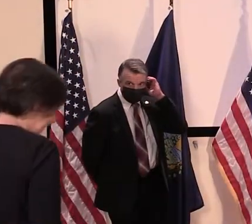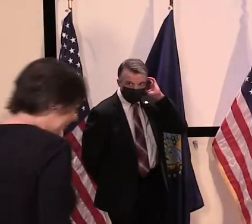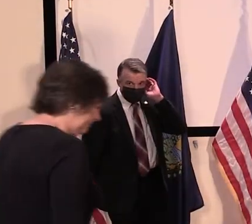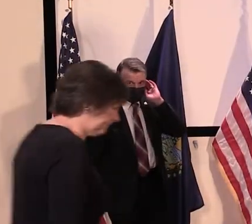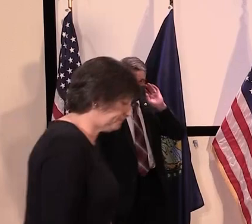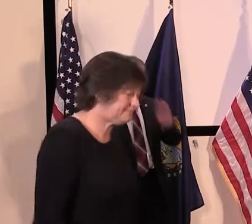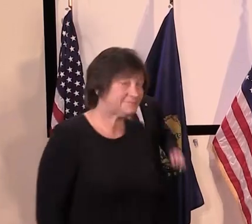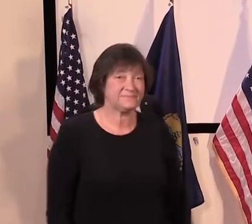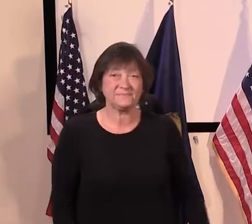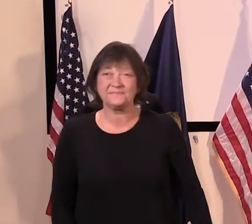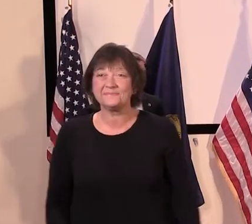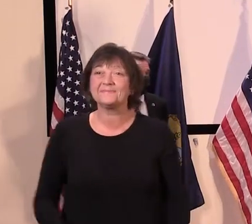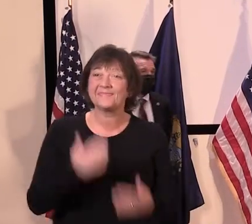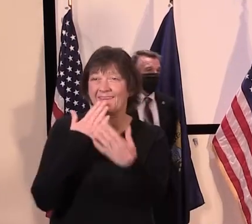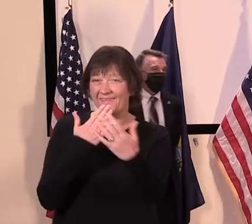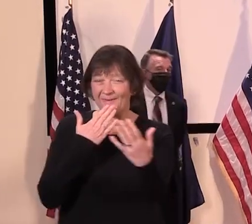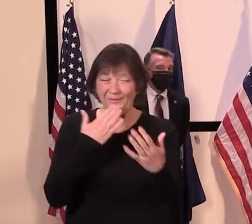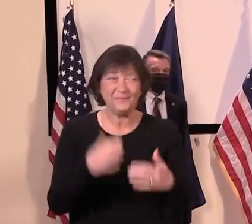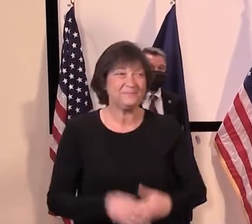Thank you.